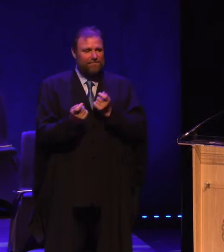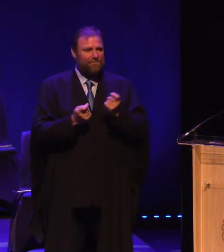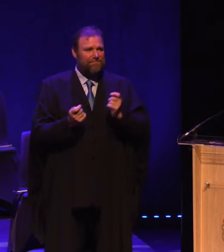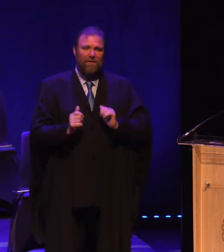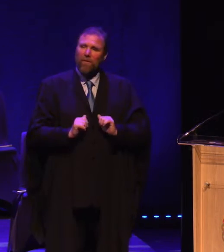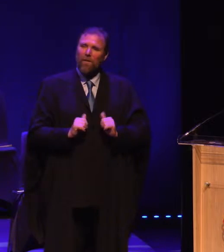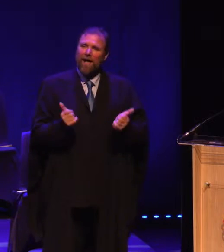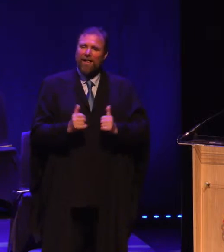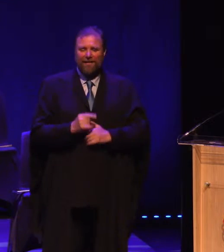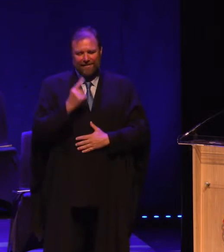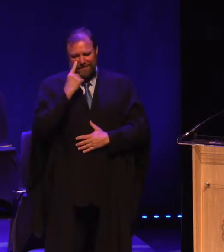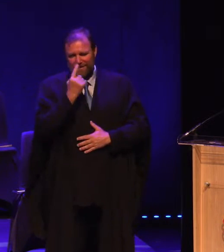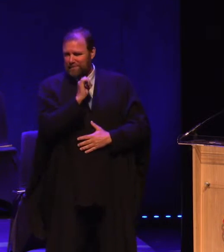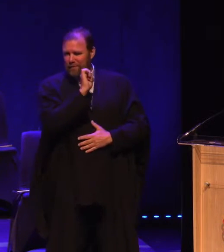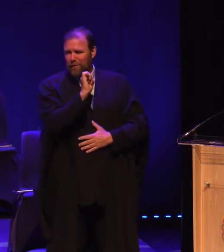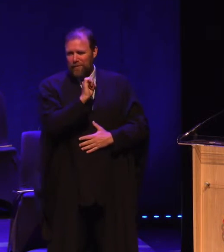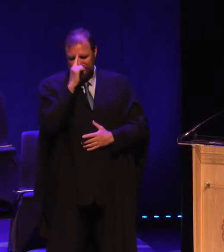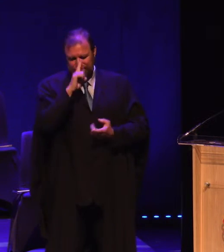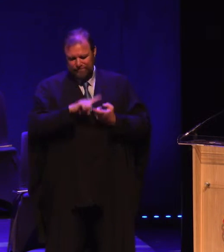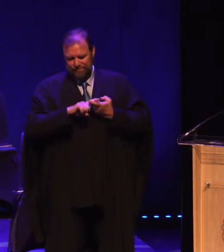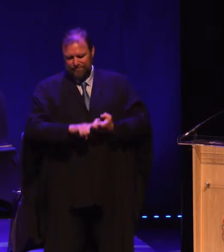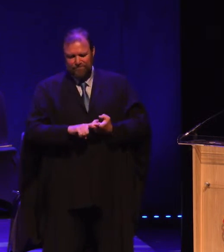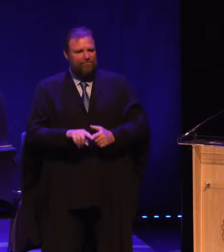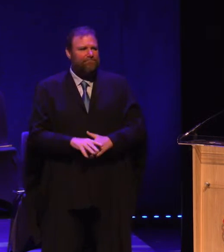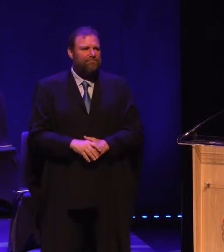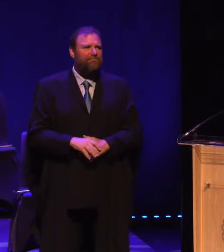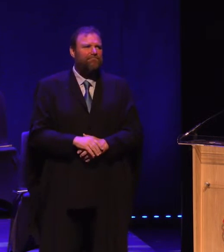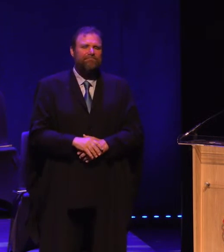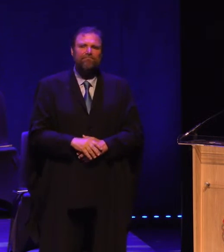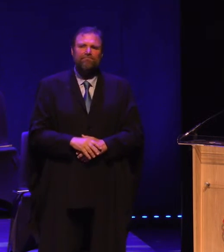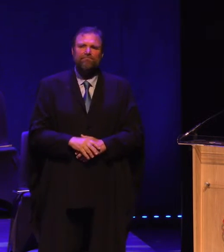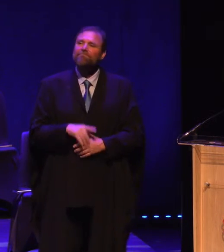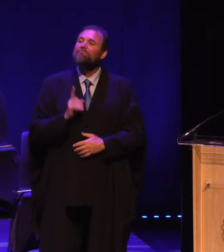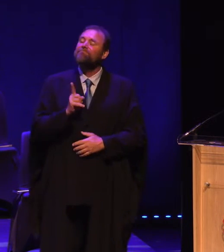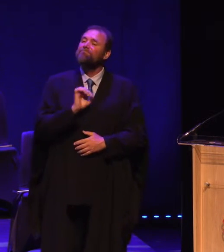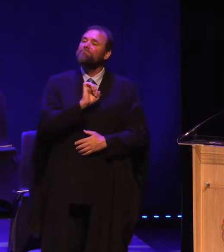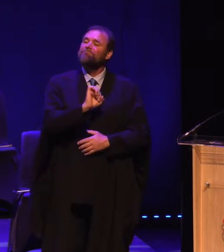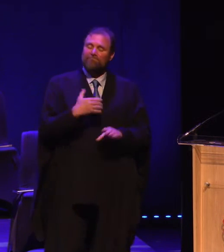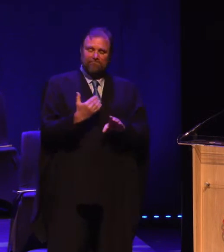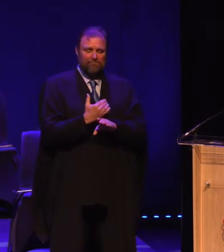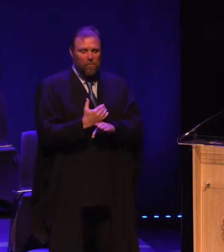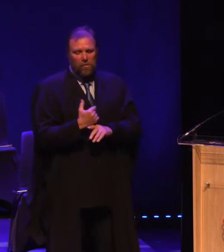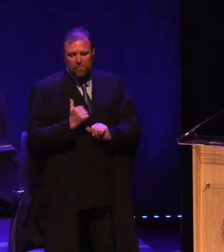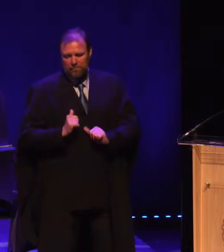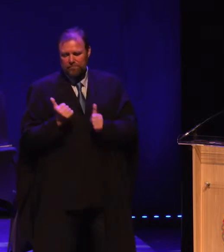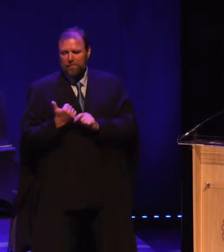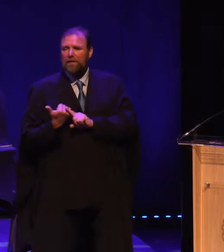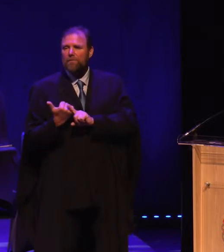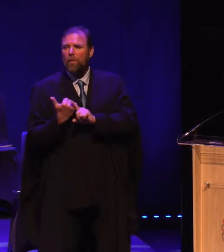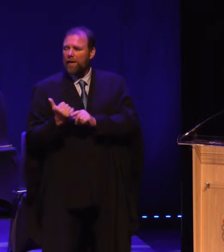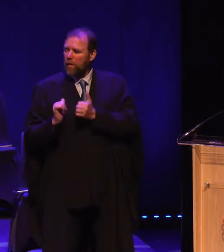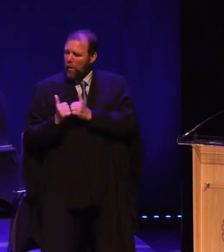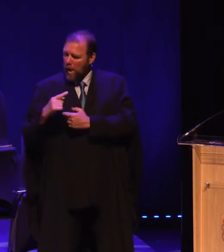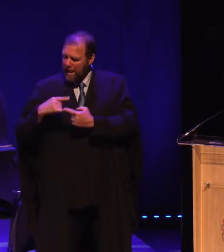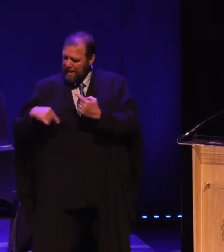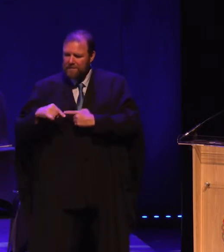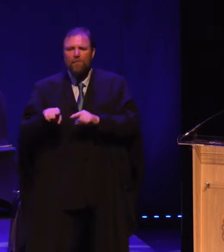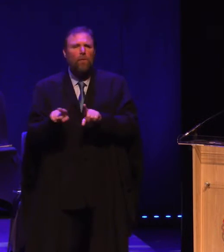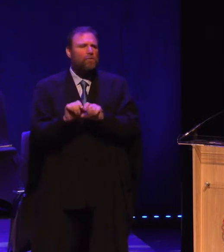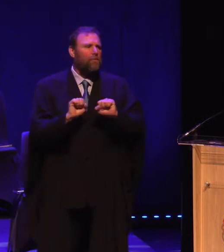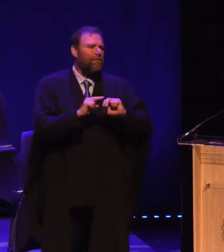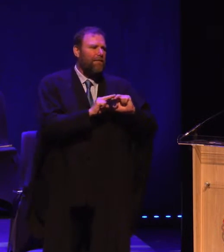a testament to her dedication. I know she was well supported by her colleagues, but more importantly, her close-knit